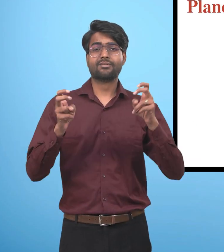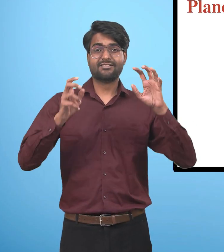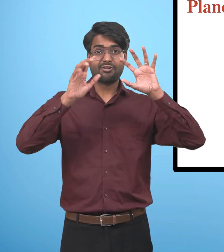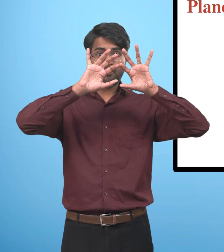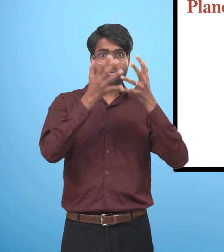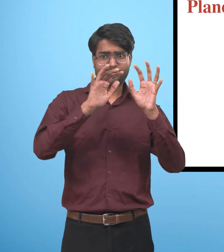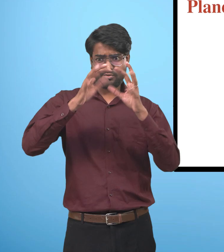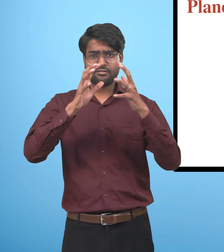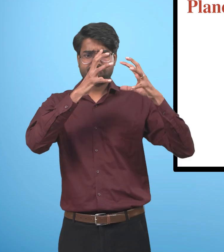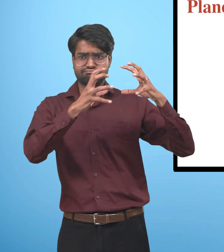Planets.